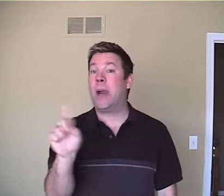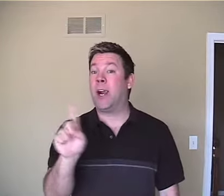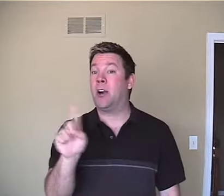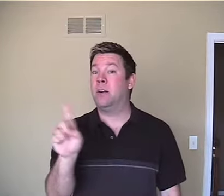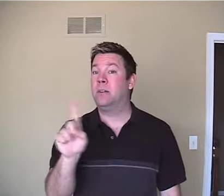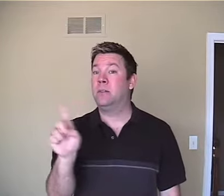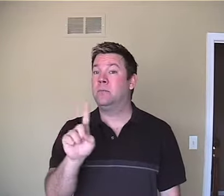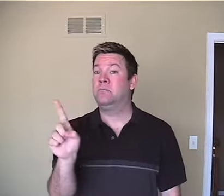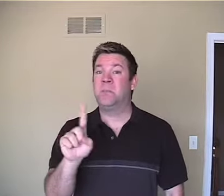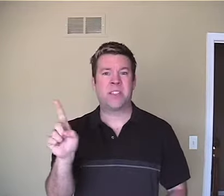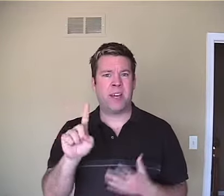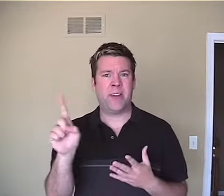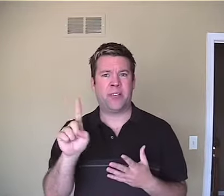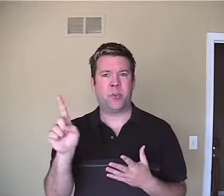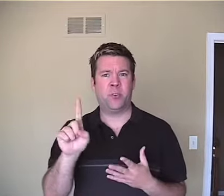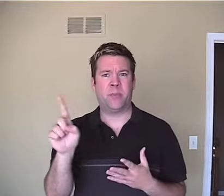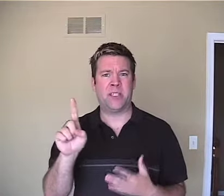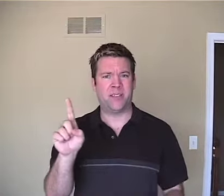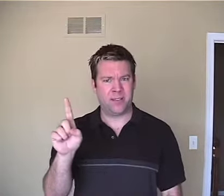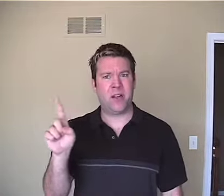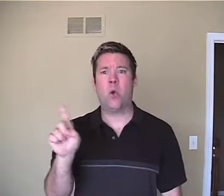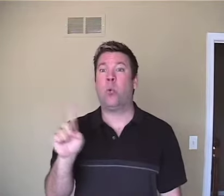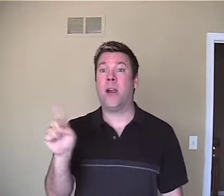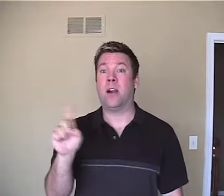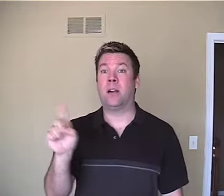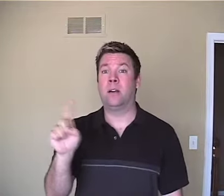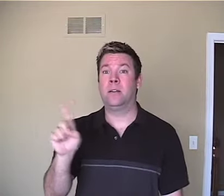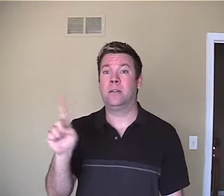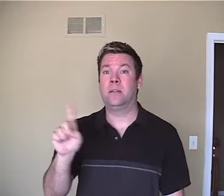Where? It's kind of a natural movement, isn't it? Where?